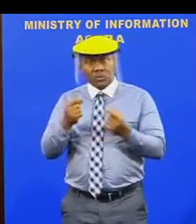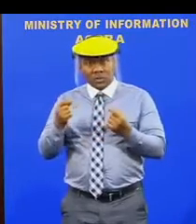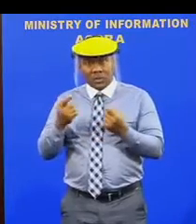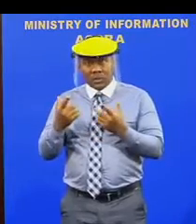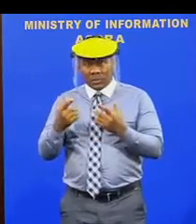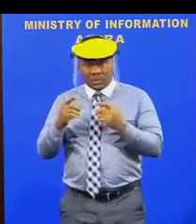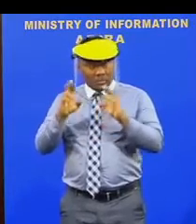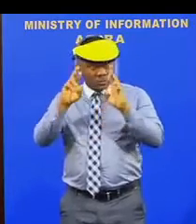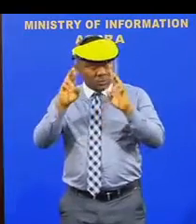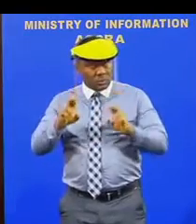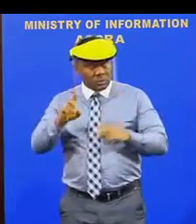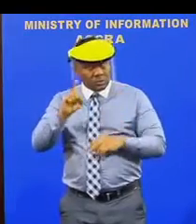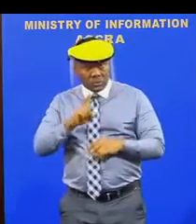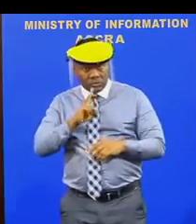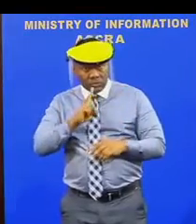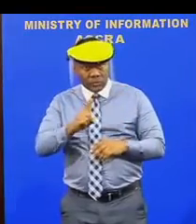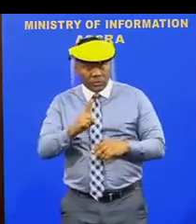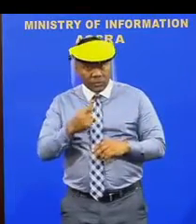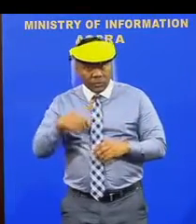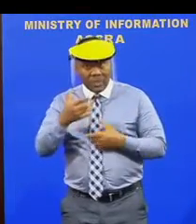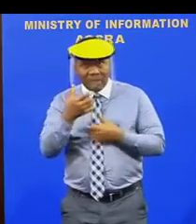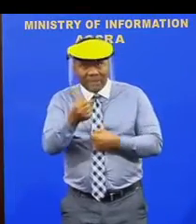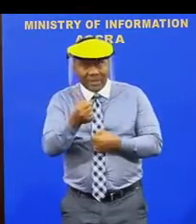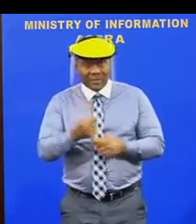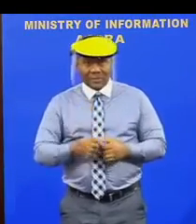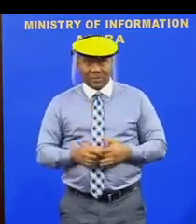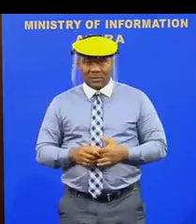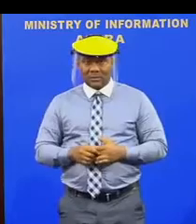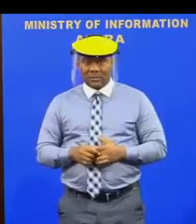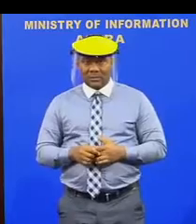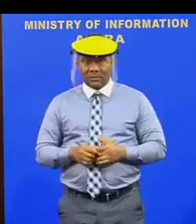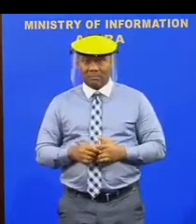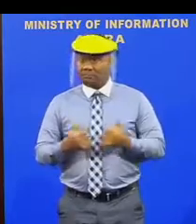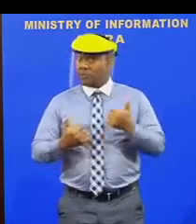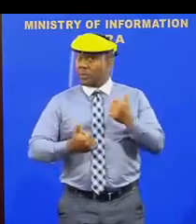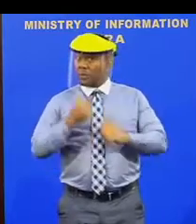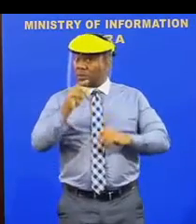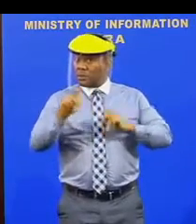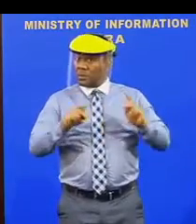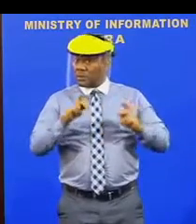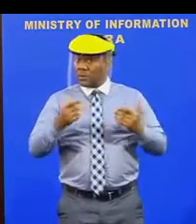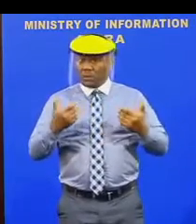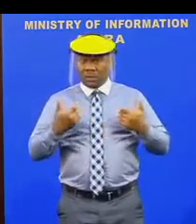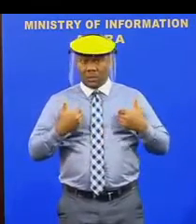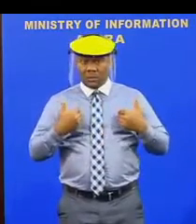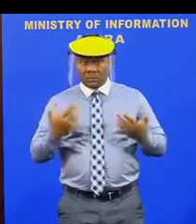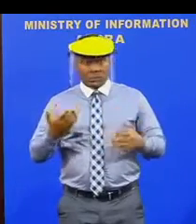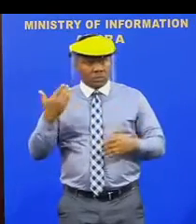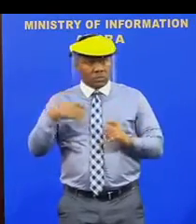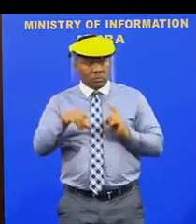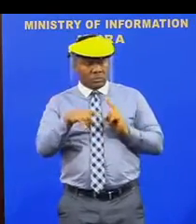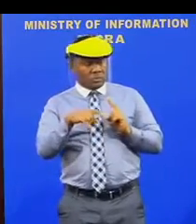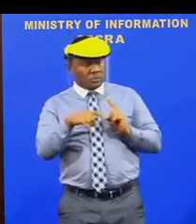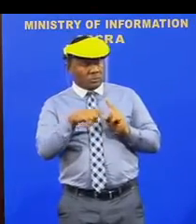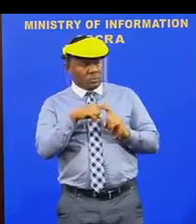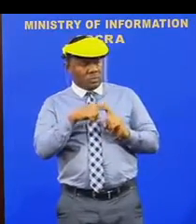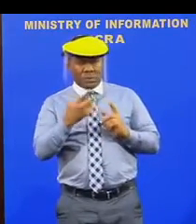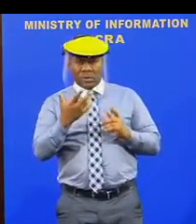give. Currently, considering that most of the people who are having or who get COVID are showing no